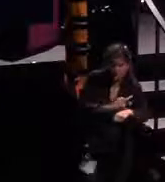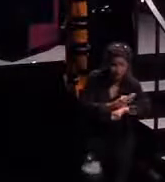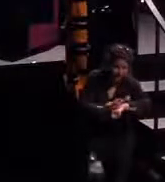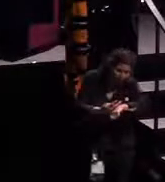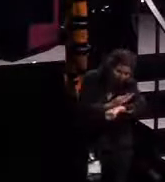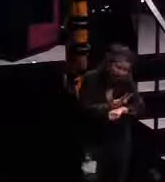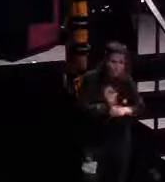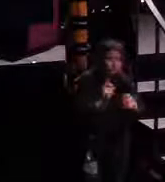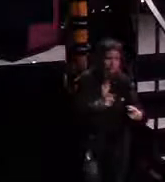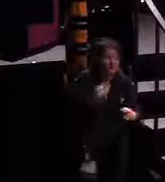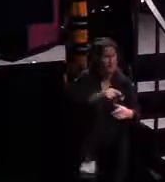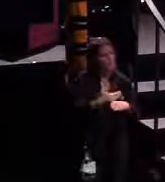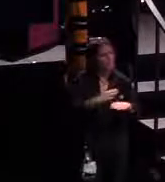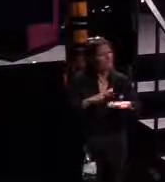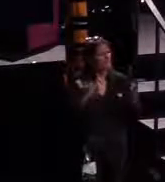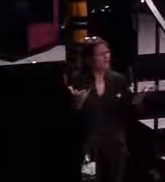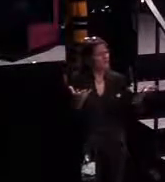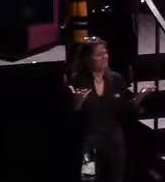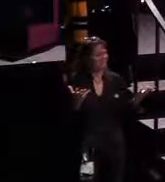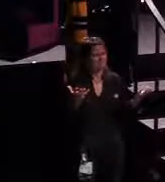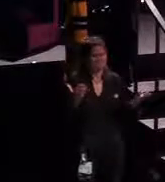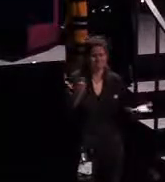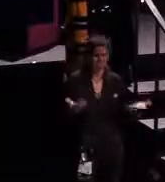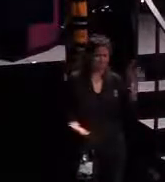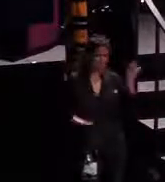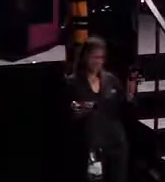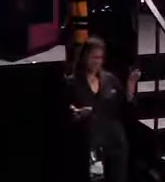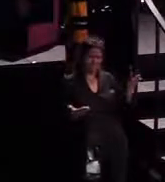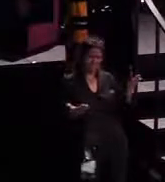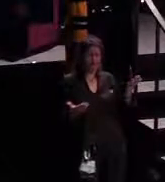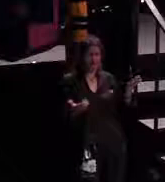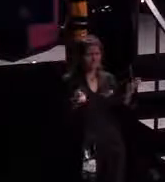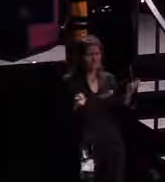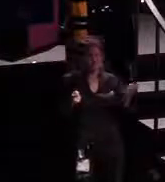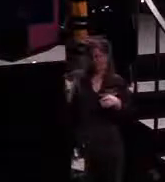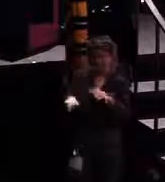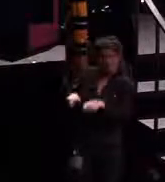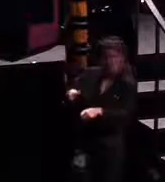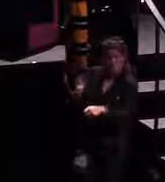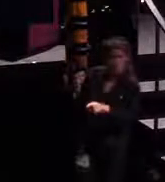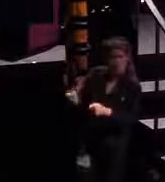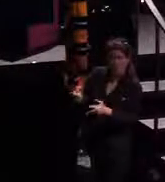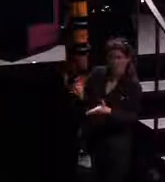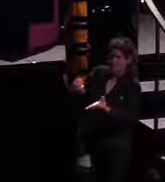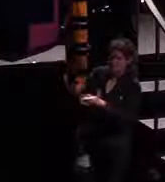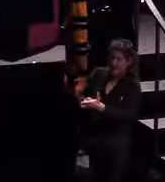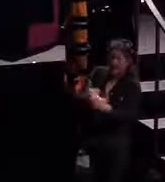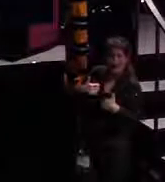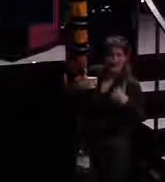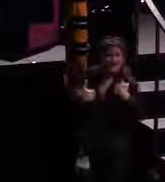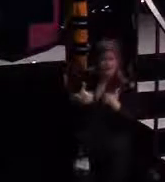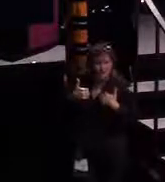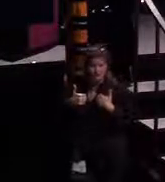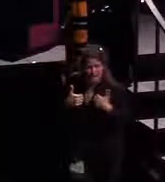free. This unfairly disadvantages people for whom energy, money, or time are